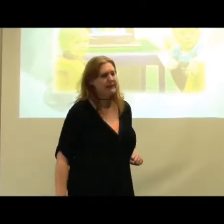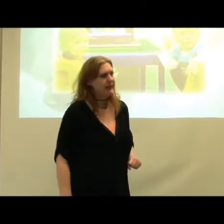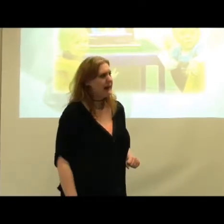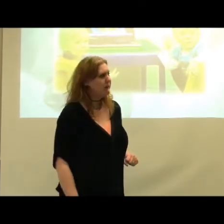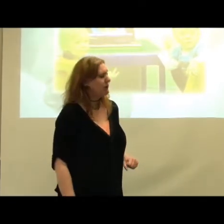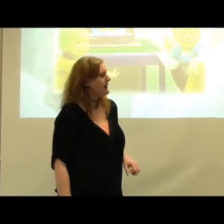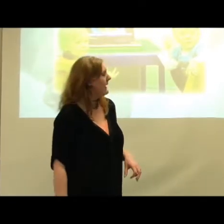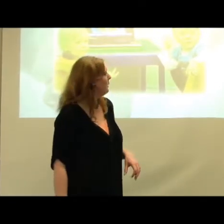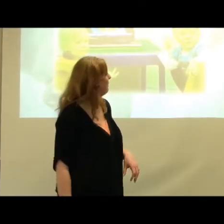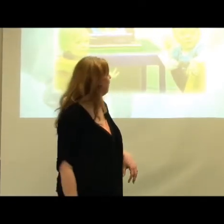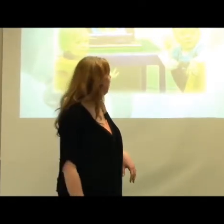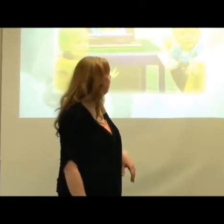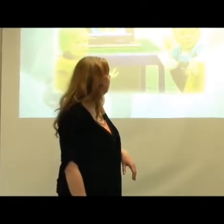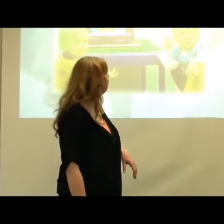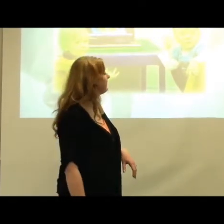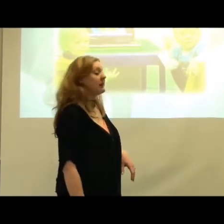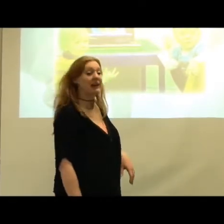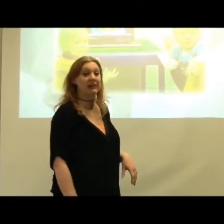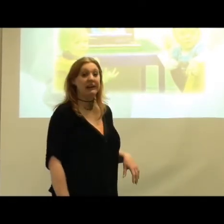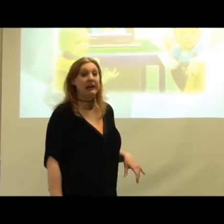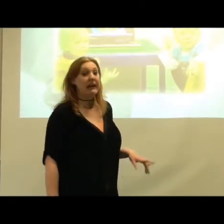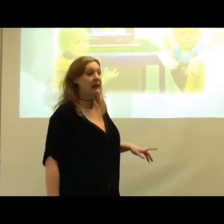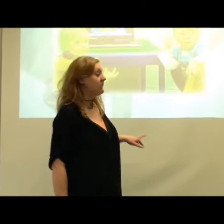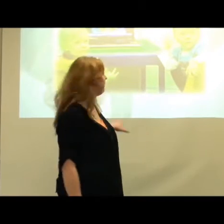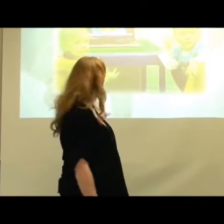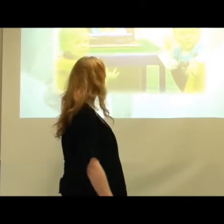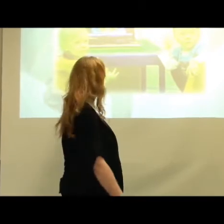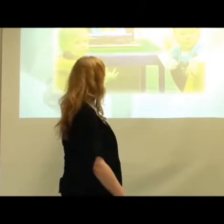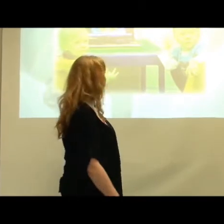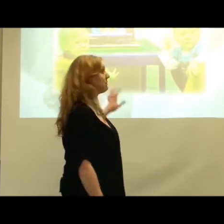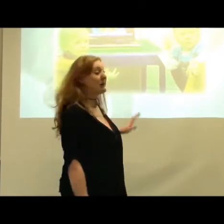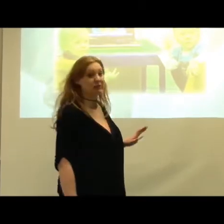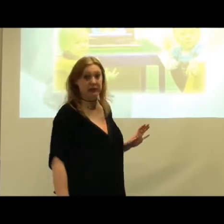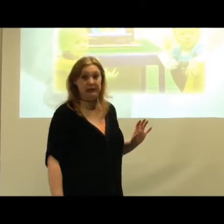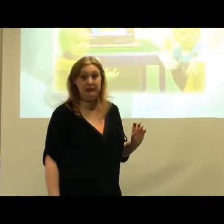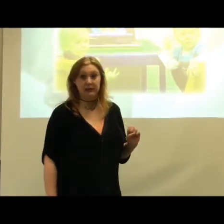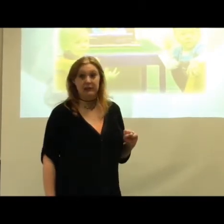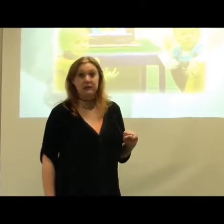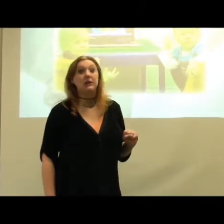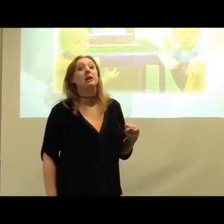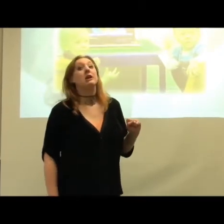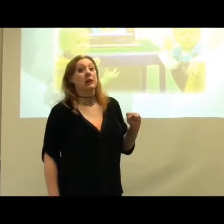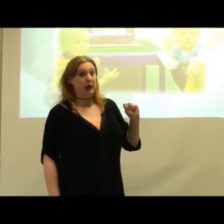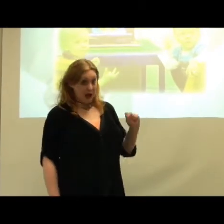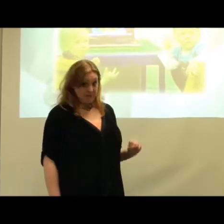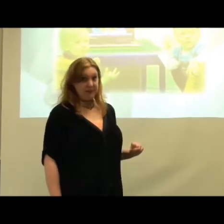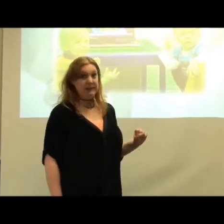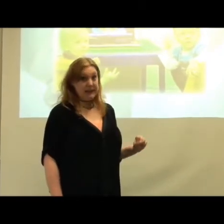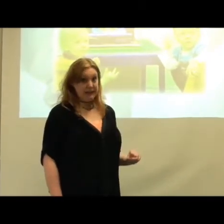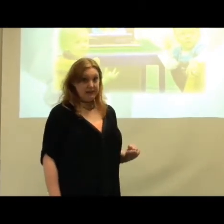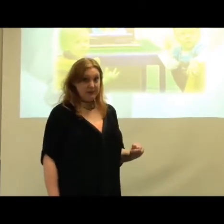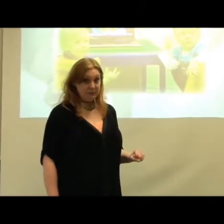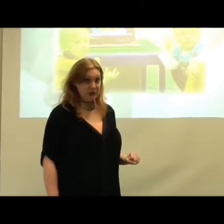than that now, but my nieces love it, and Zoe especially loves it.